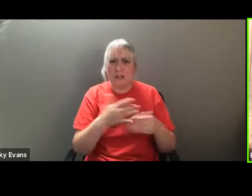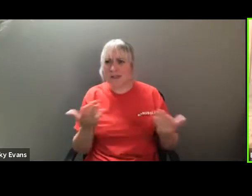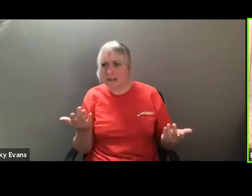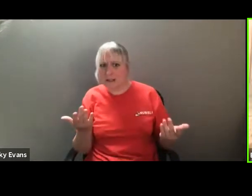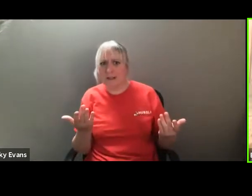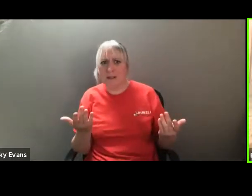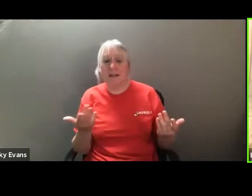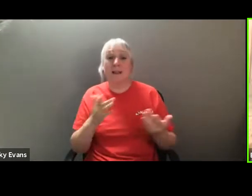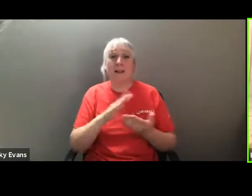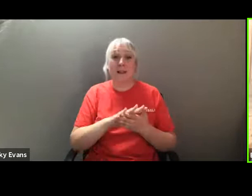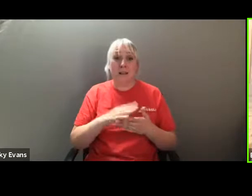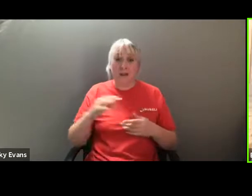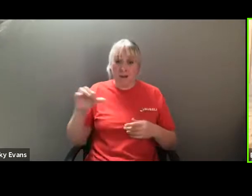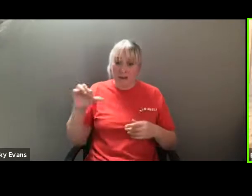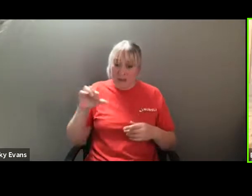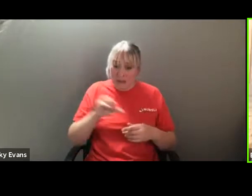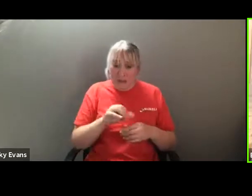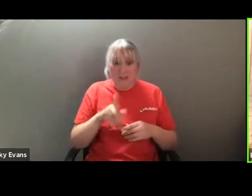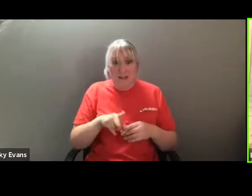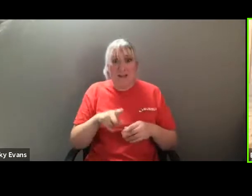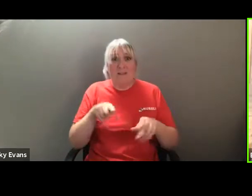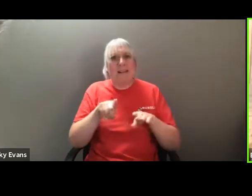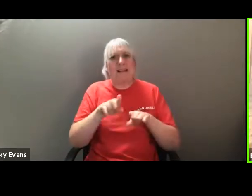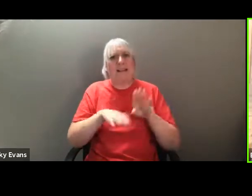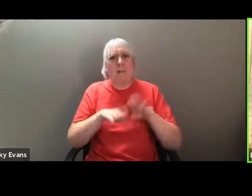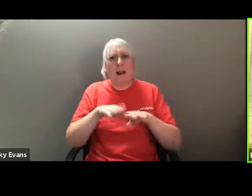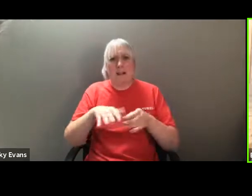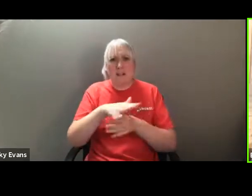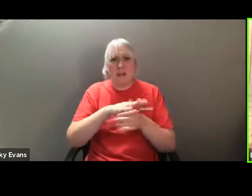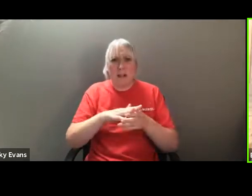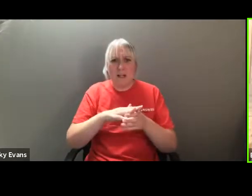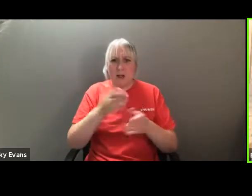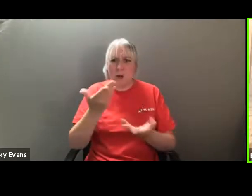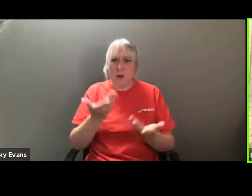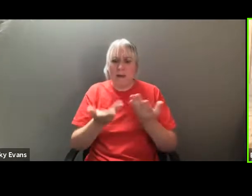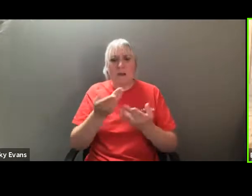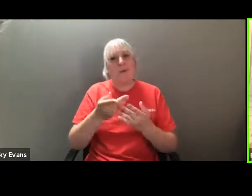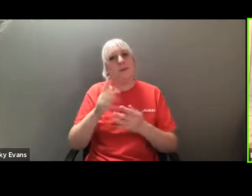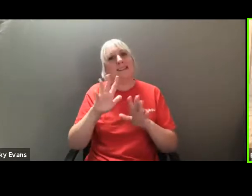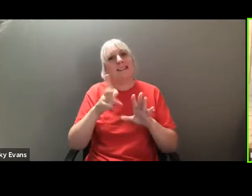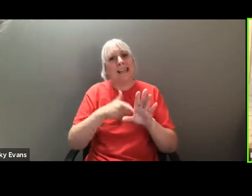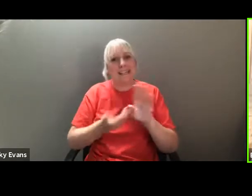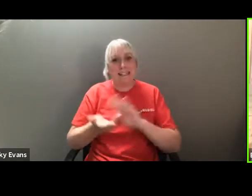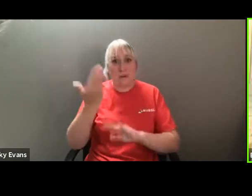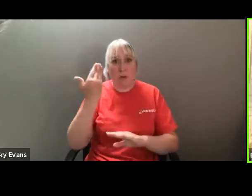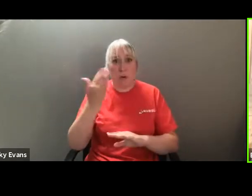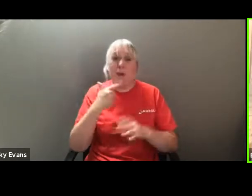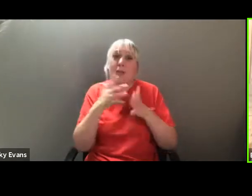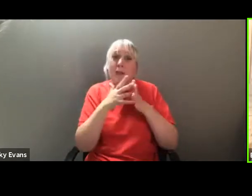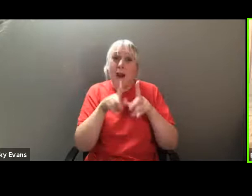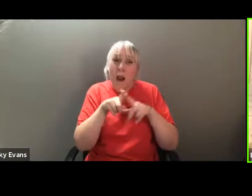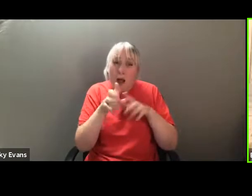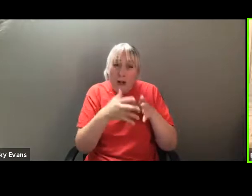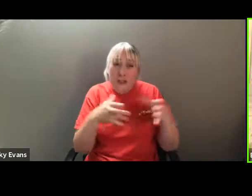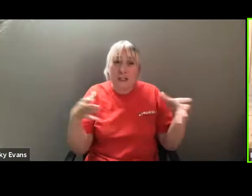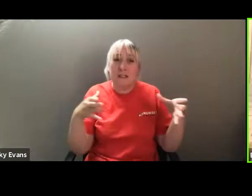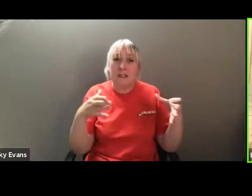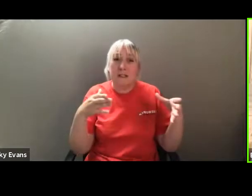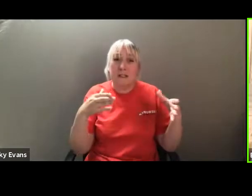a decade ago? It's unacceptable to continue to ignore the largest minority group, disabled people,